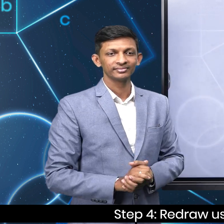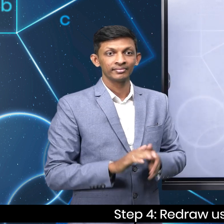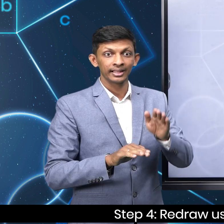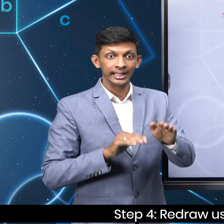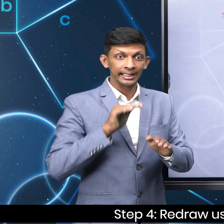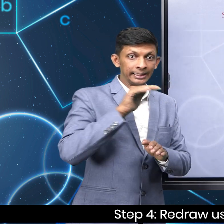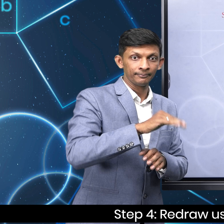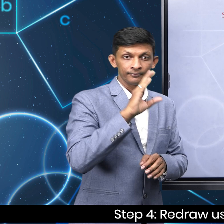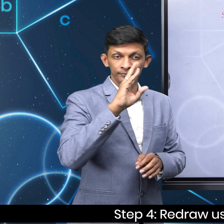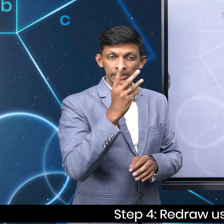Step 4.